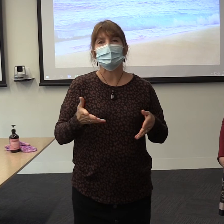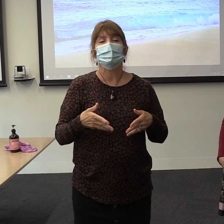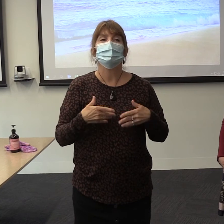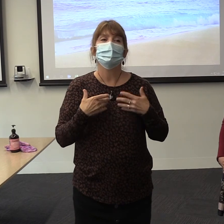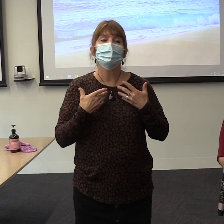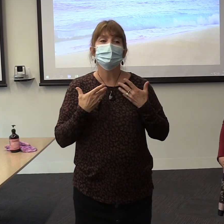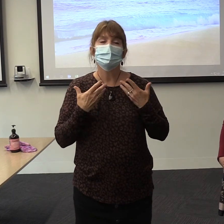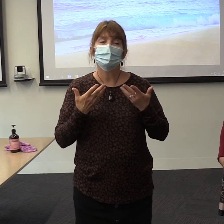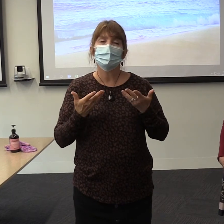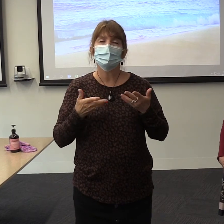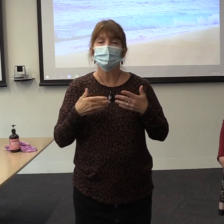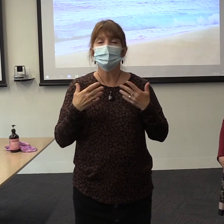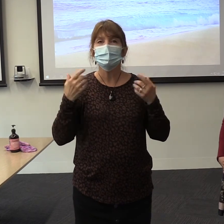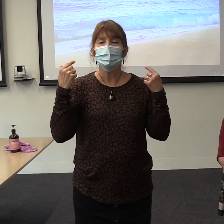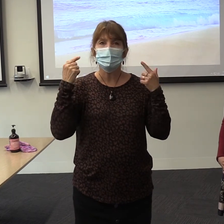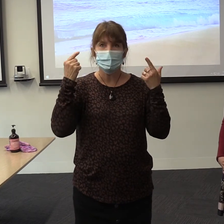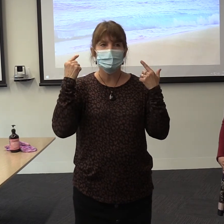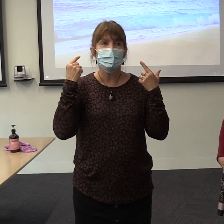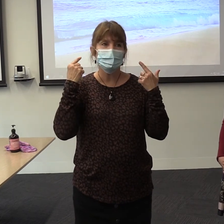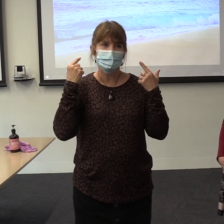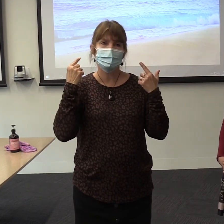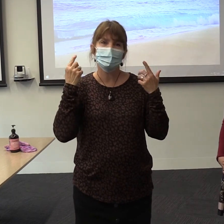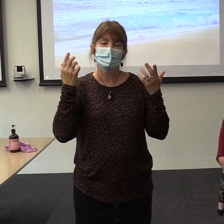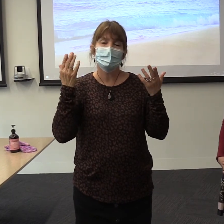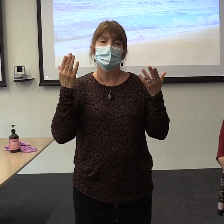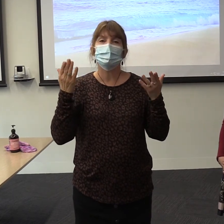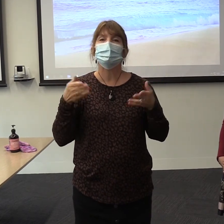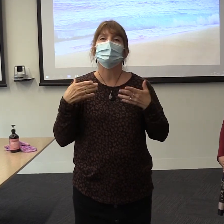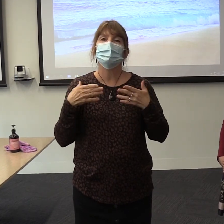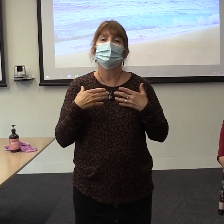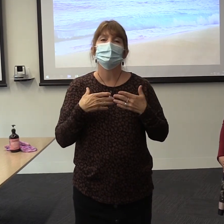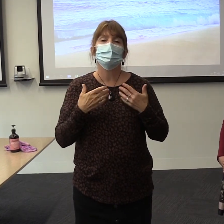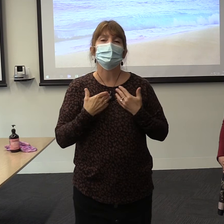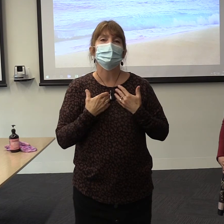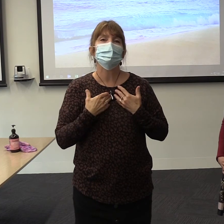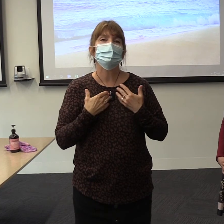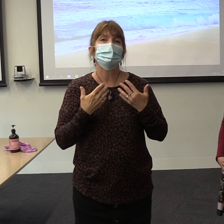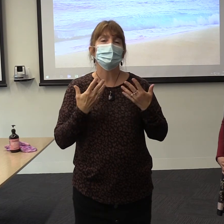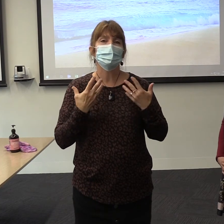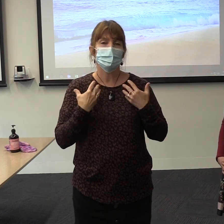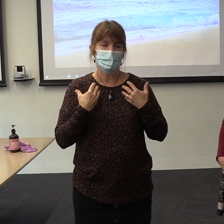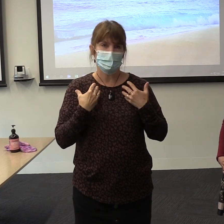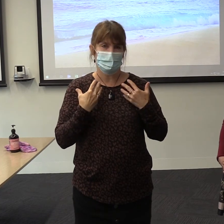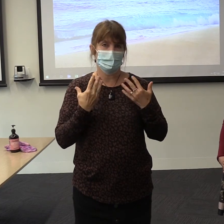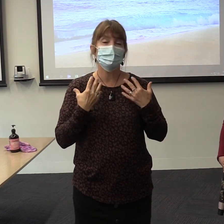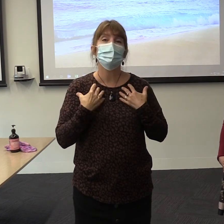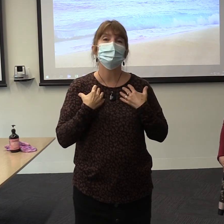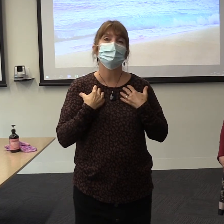breathing in and really having the intention of breathing in compassion and warmth and